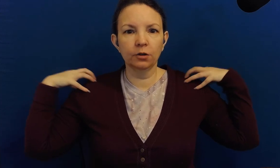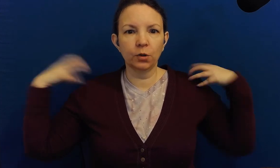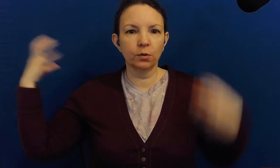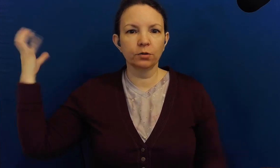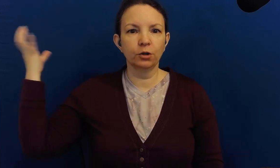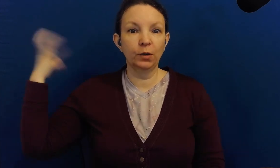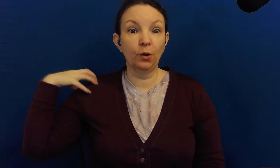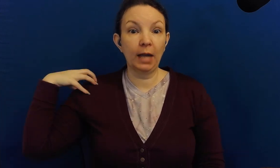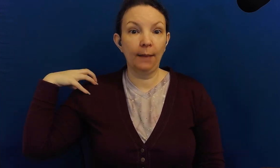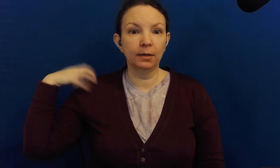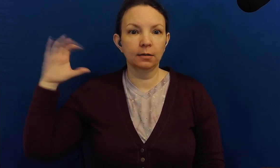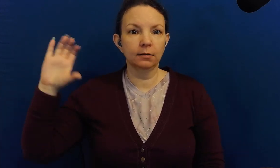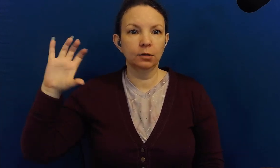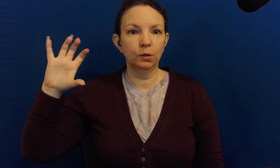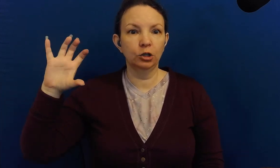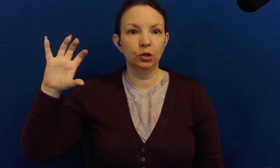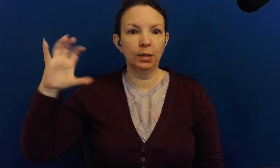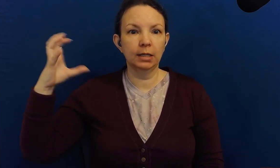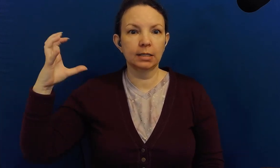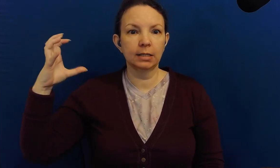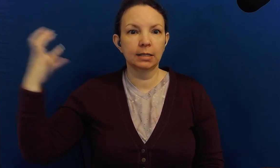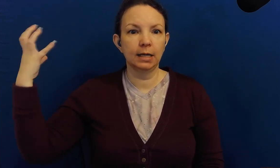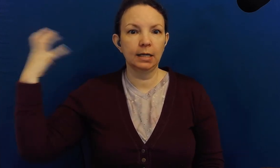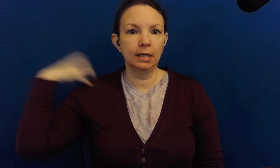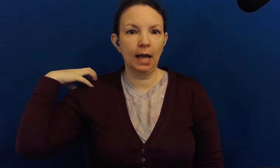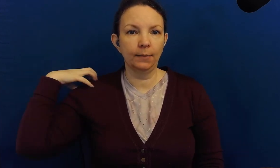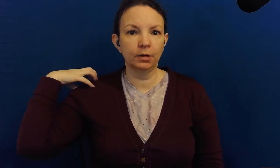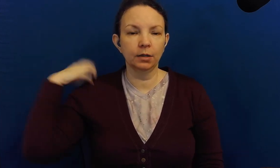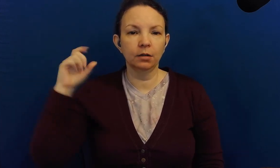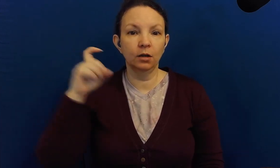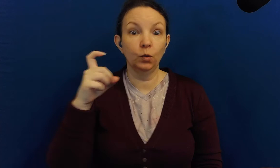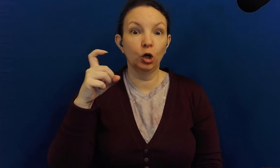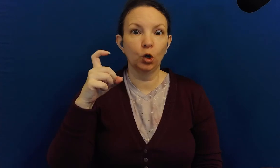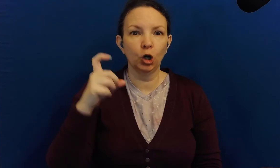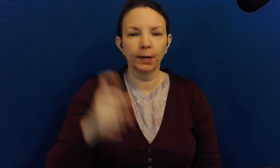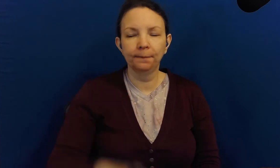shoulders. So we go Captain. So we're just doing this. Captain, and we go hook.